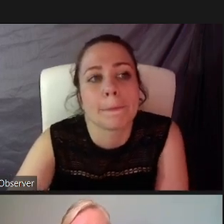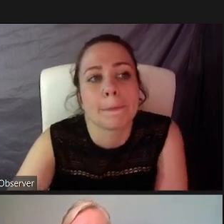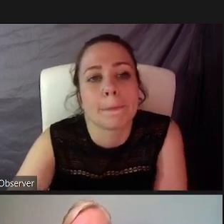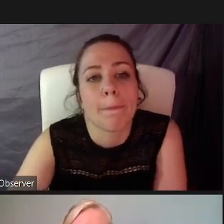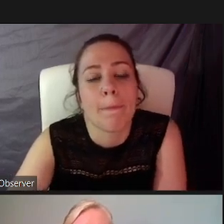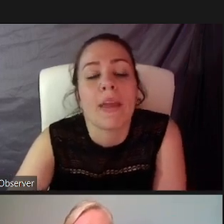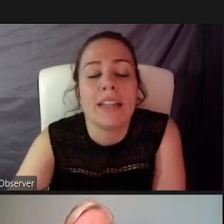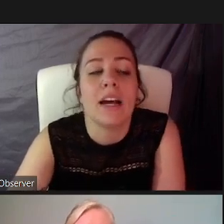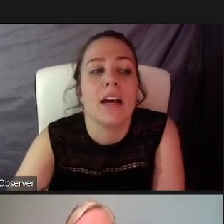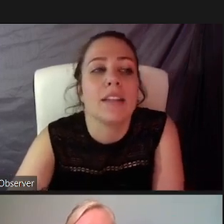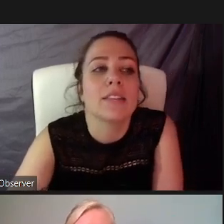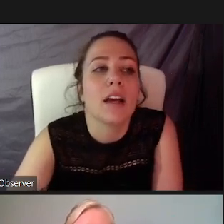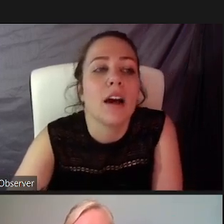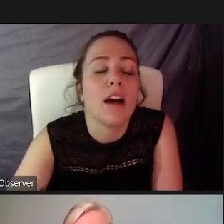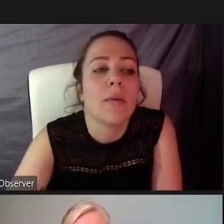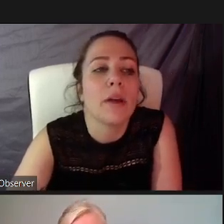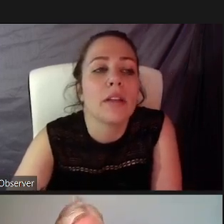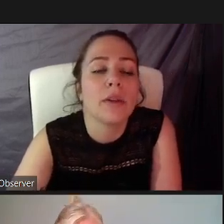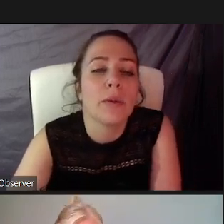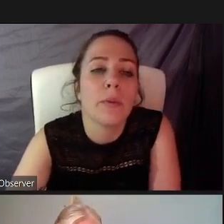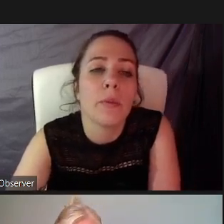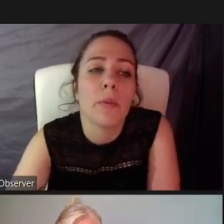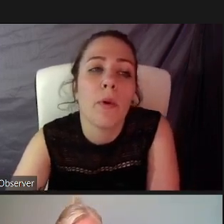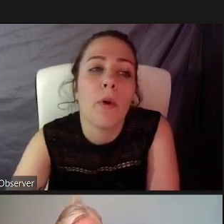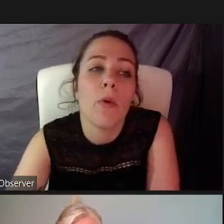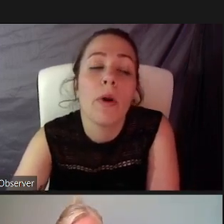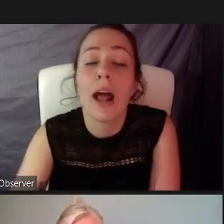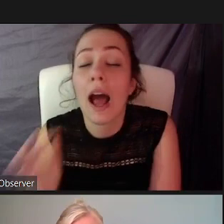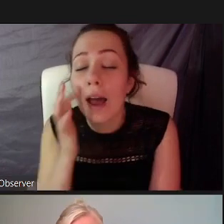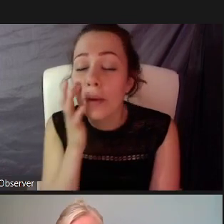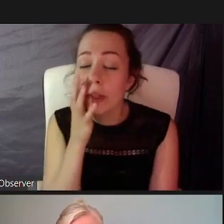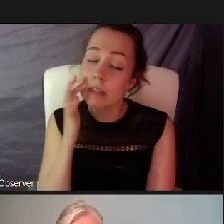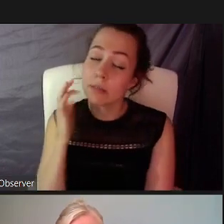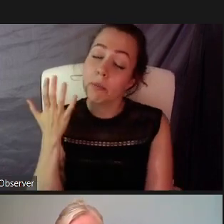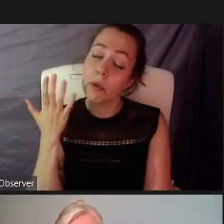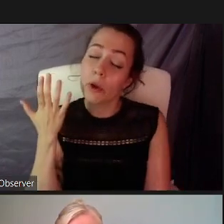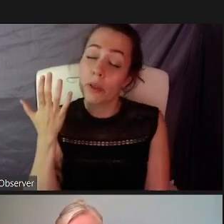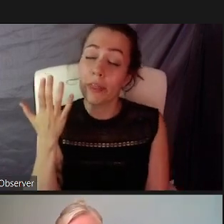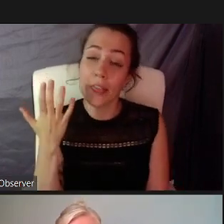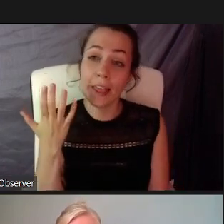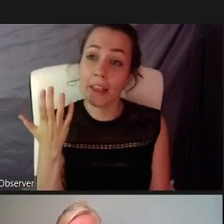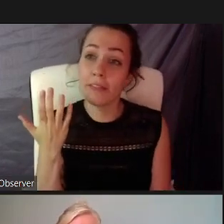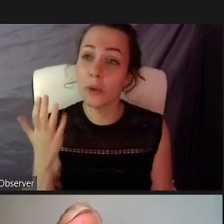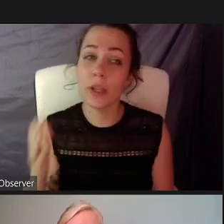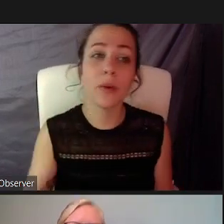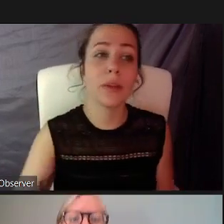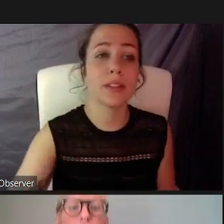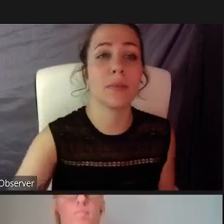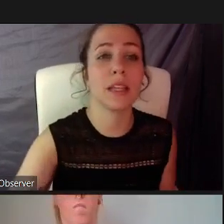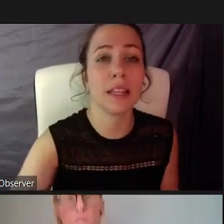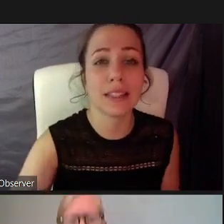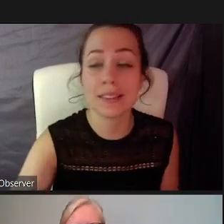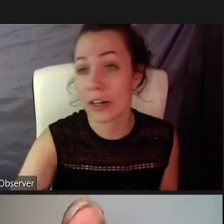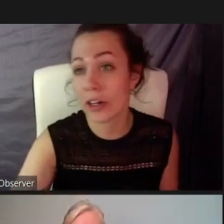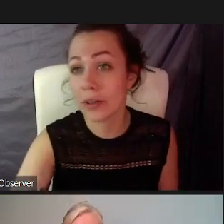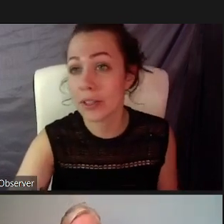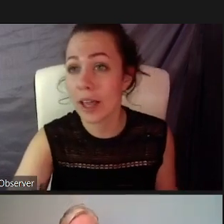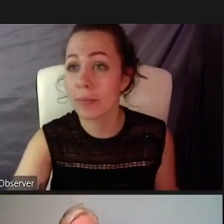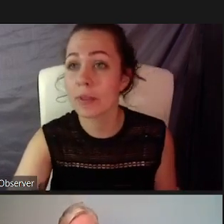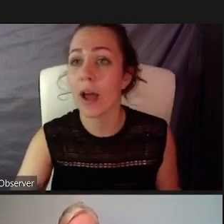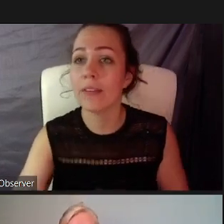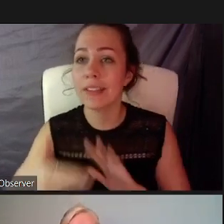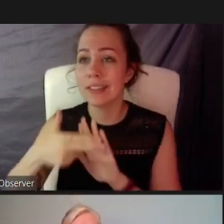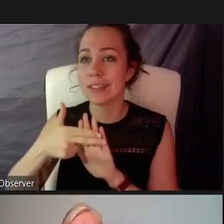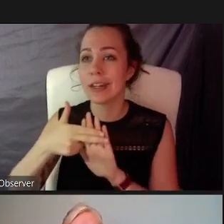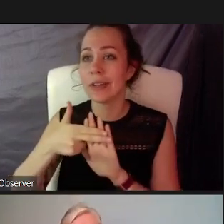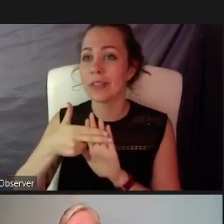part or no? It does. So what I was thinking of doing was something like a stereotype.